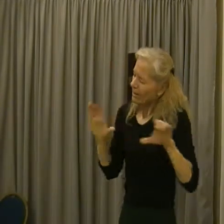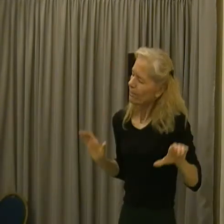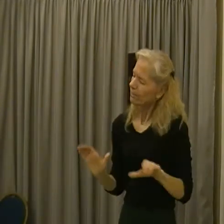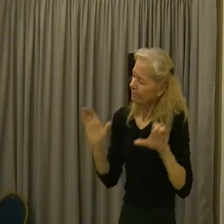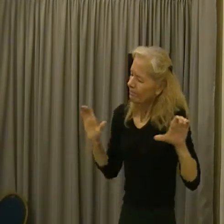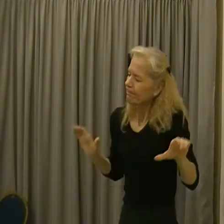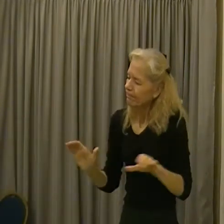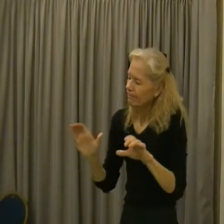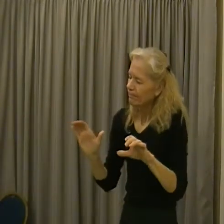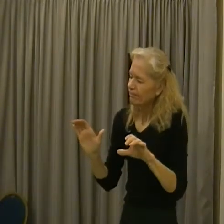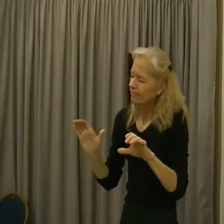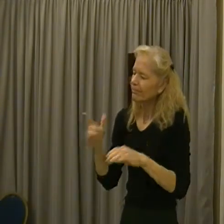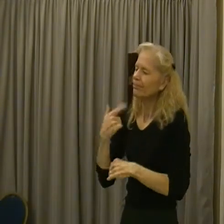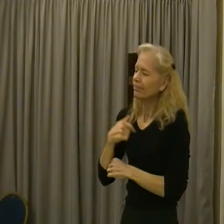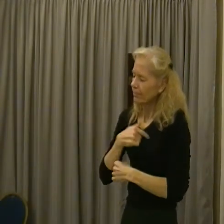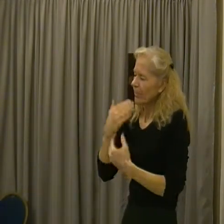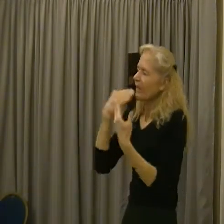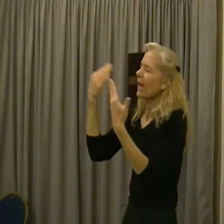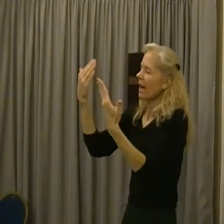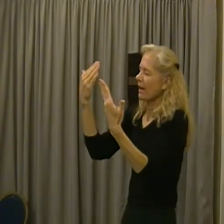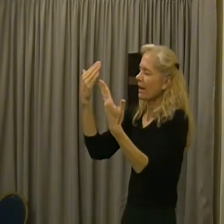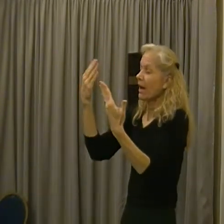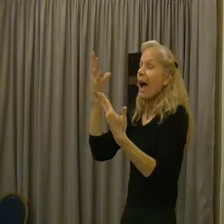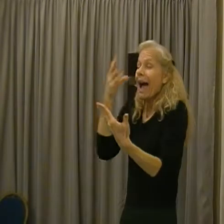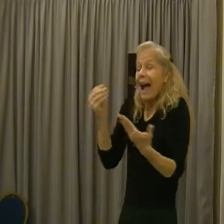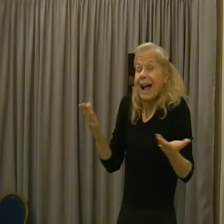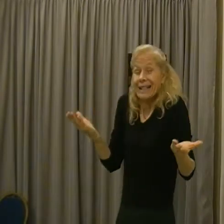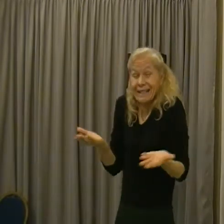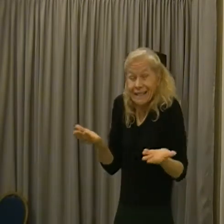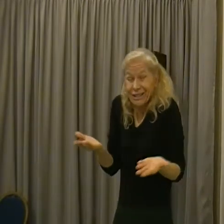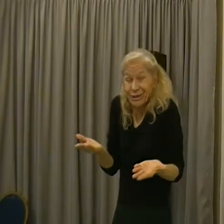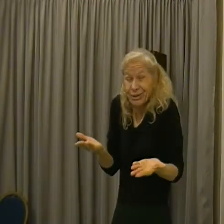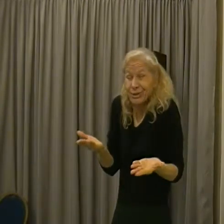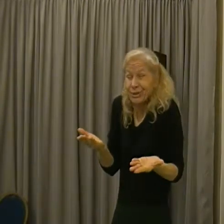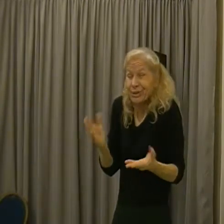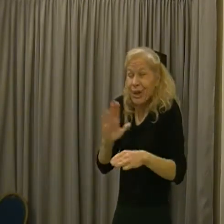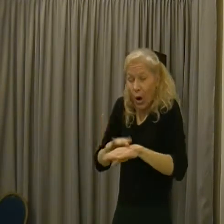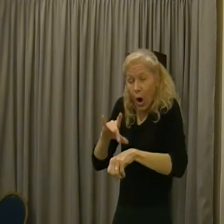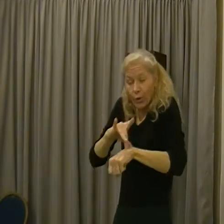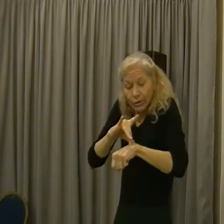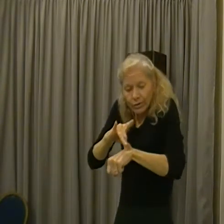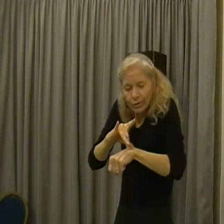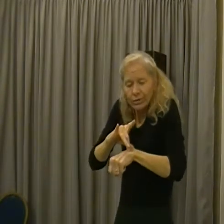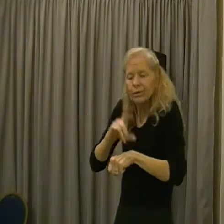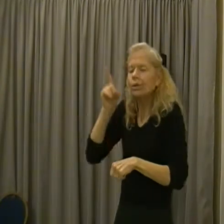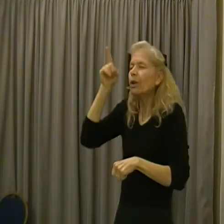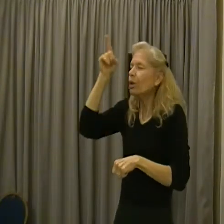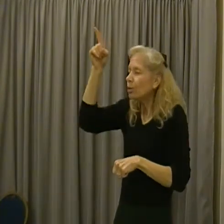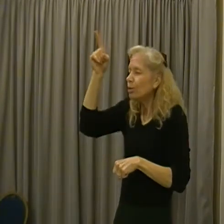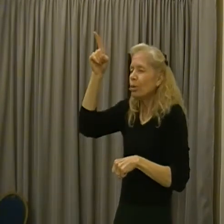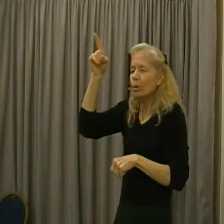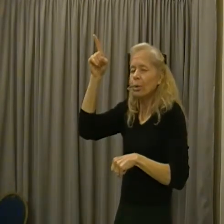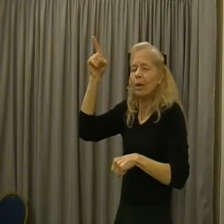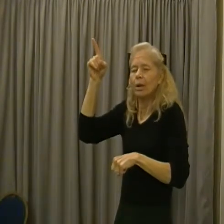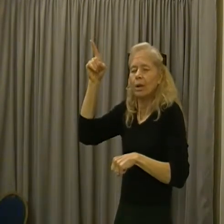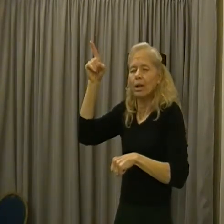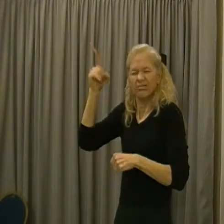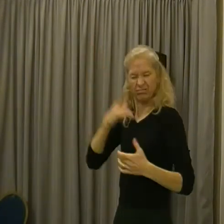thank you, dear God. And Lord, I look to you now, and I need the filling of your Spirit to preach this